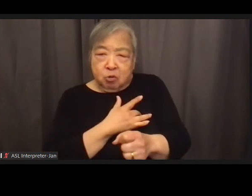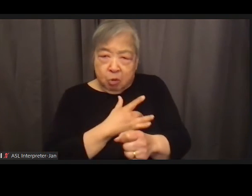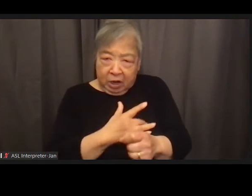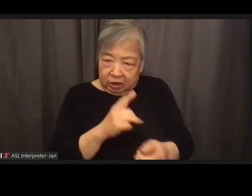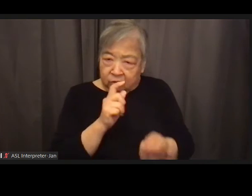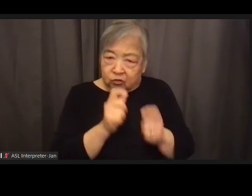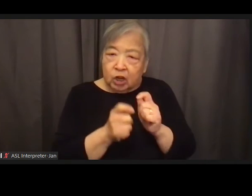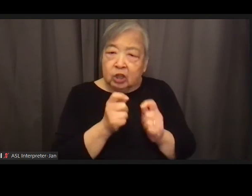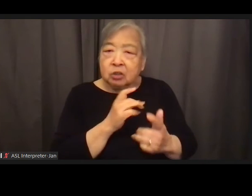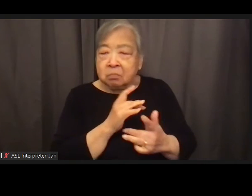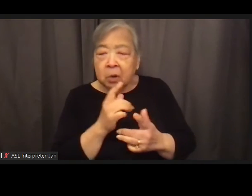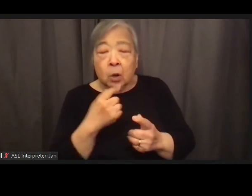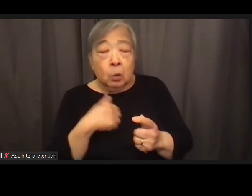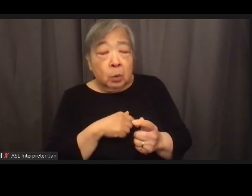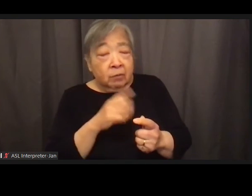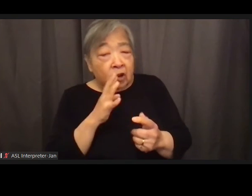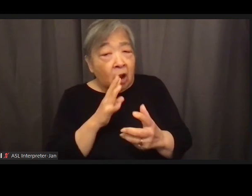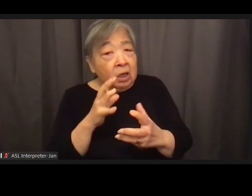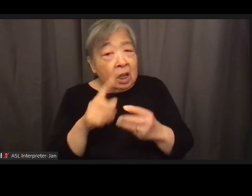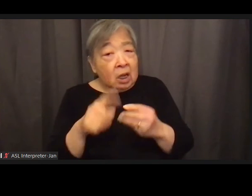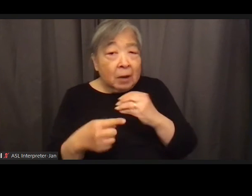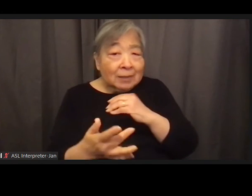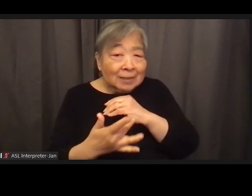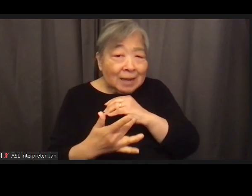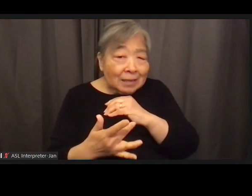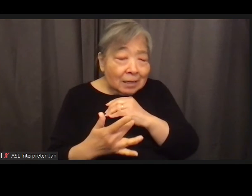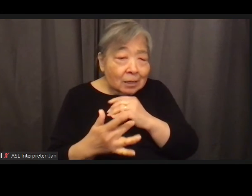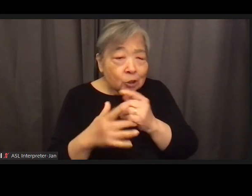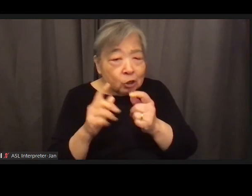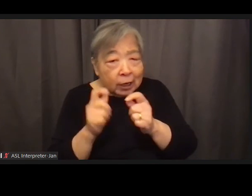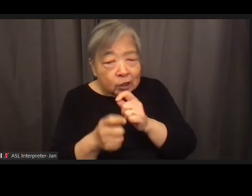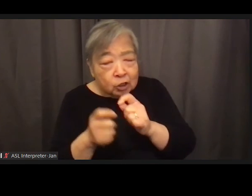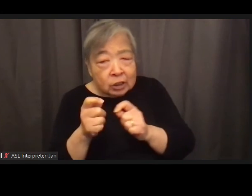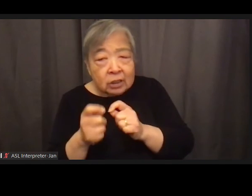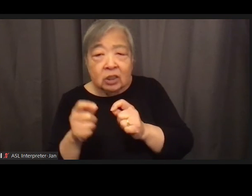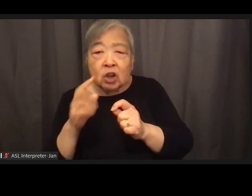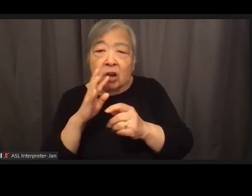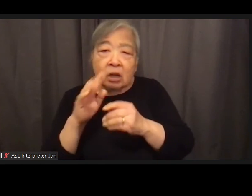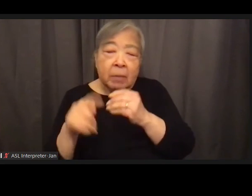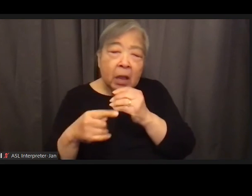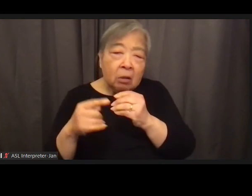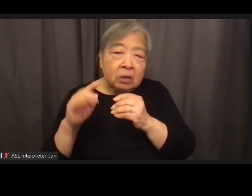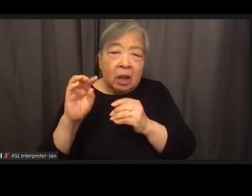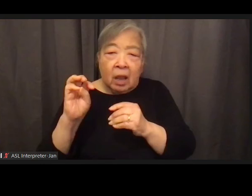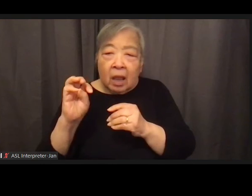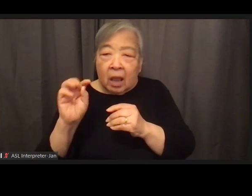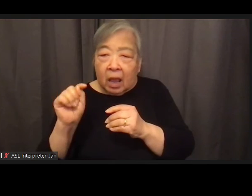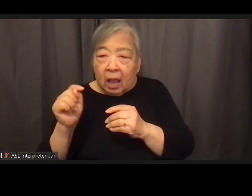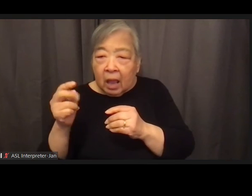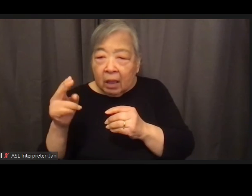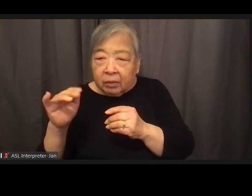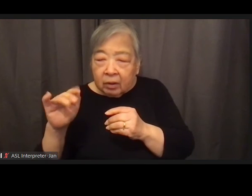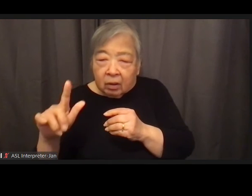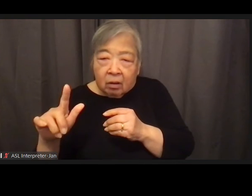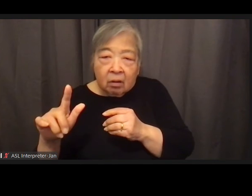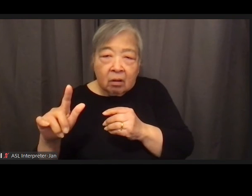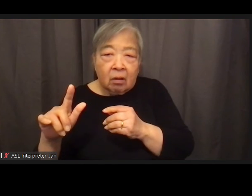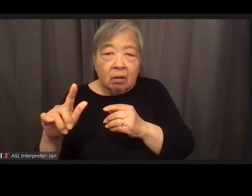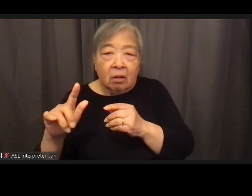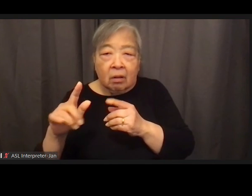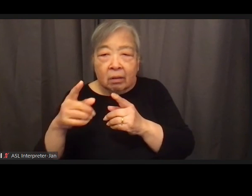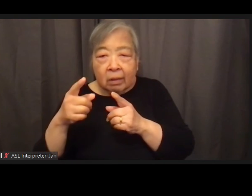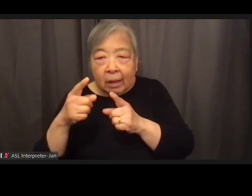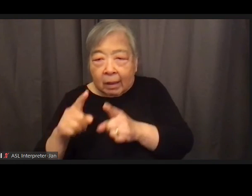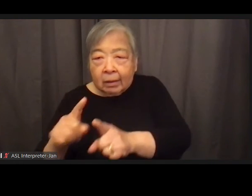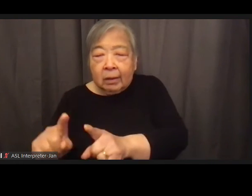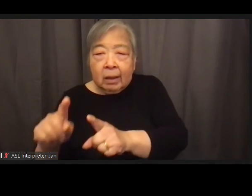talked a lot about some of the technological changes as well as some of the ethical and political contingencies. And